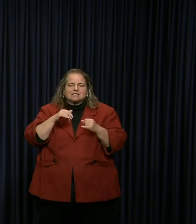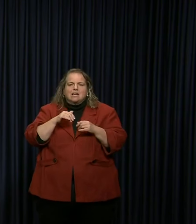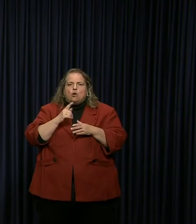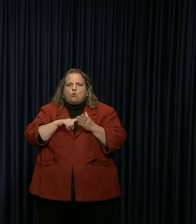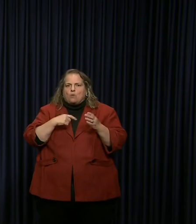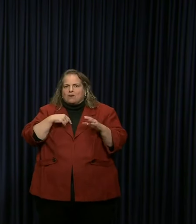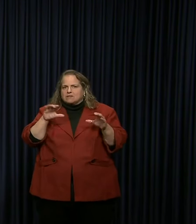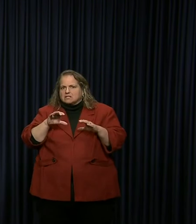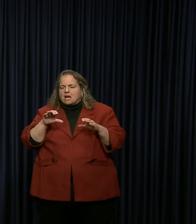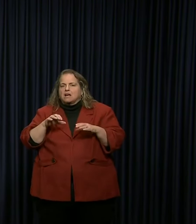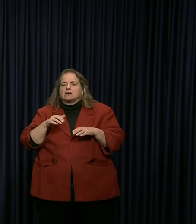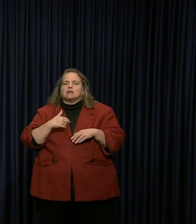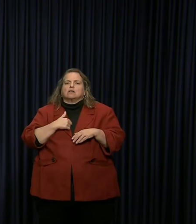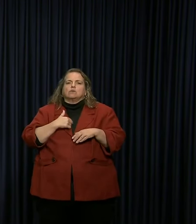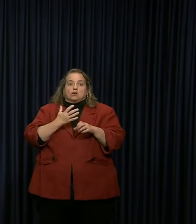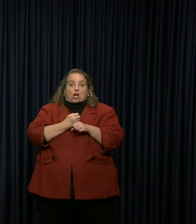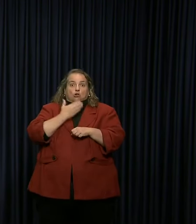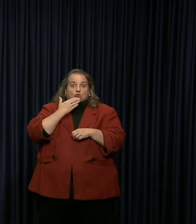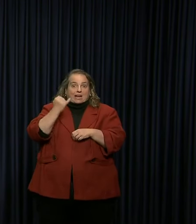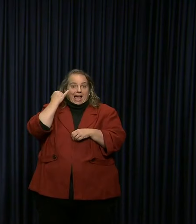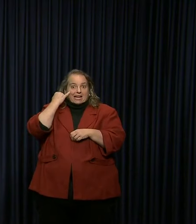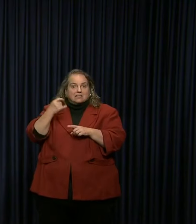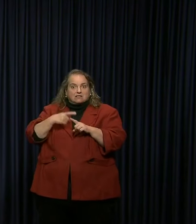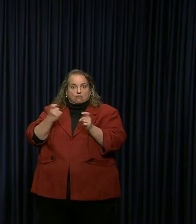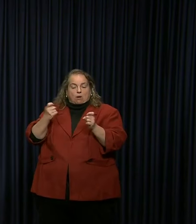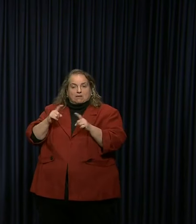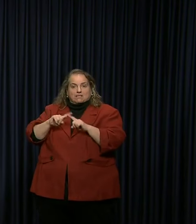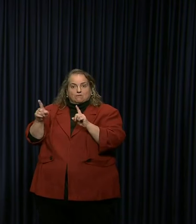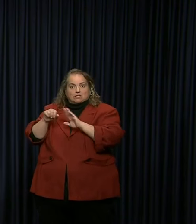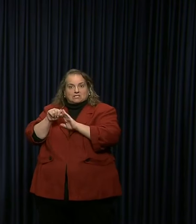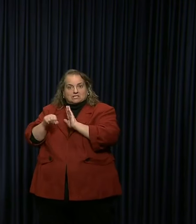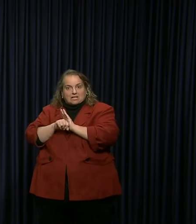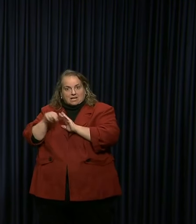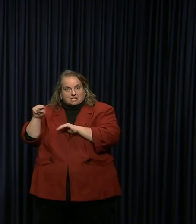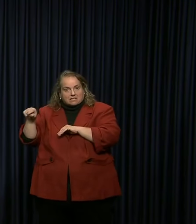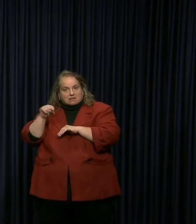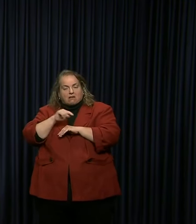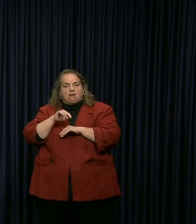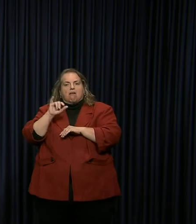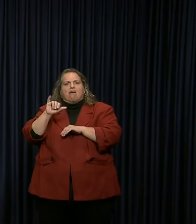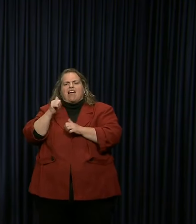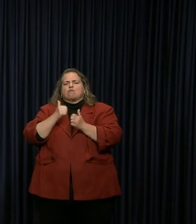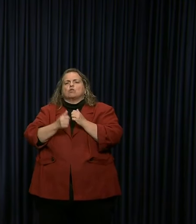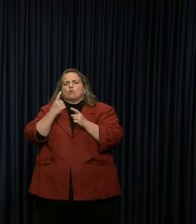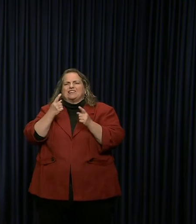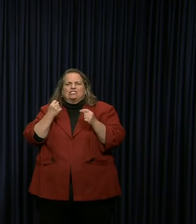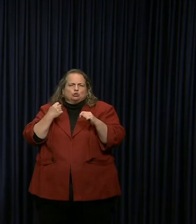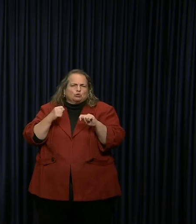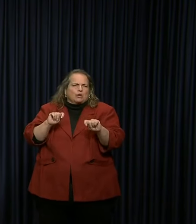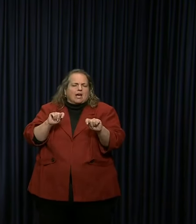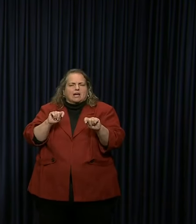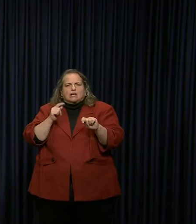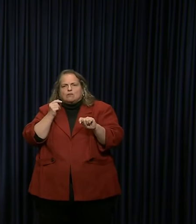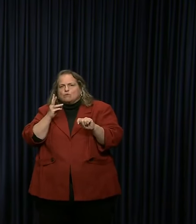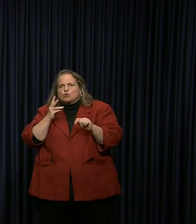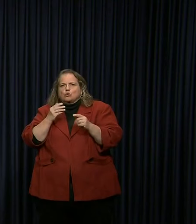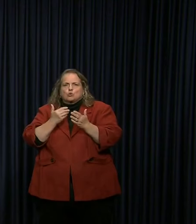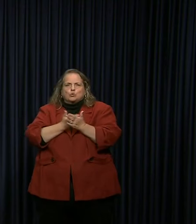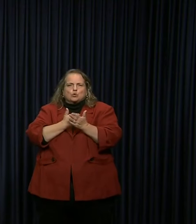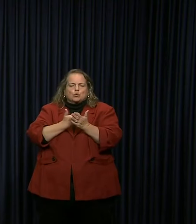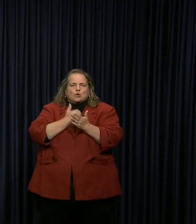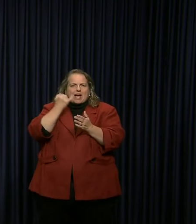we have done. We have gotten good ideas from other states, and everybody is trying a couple